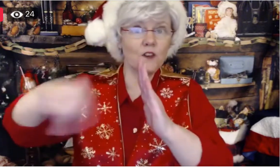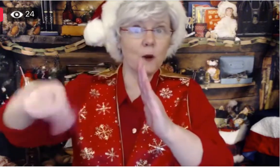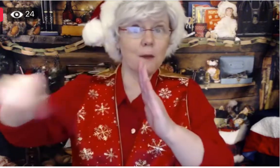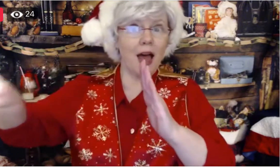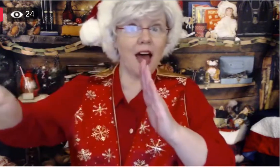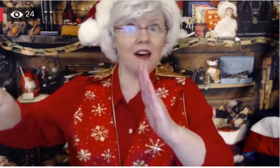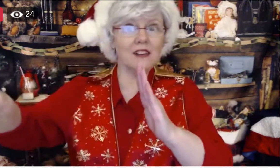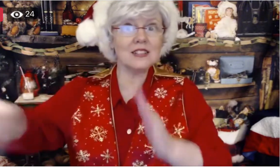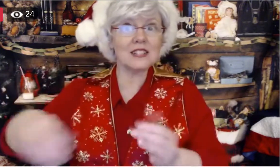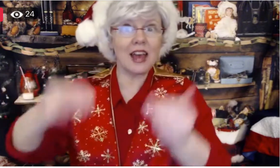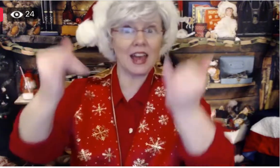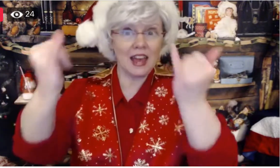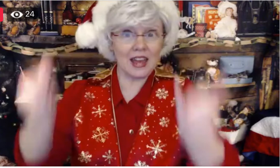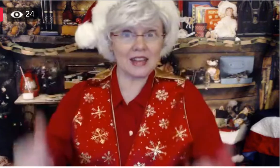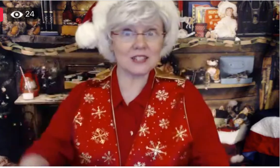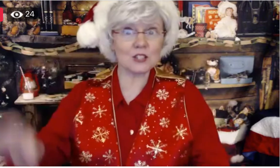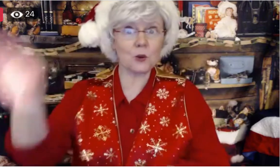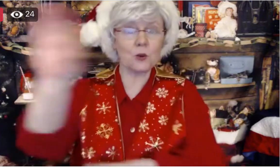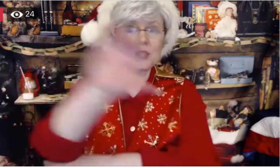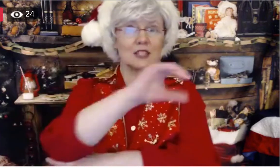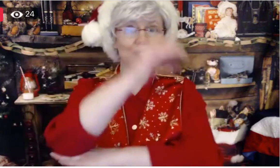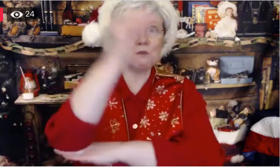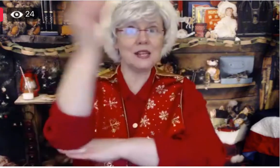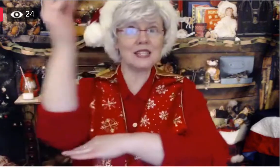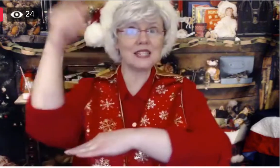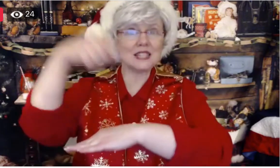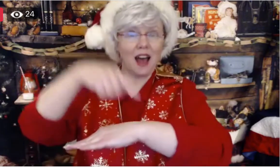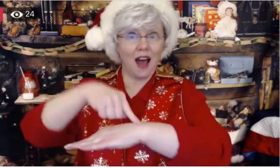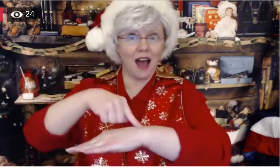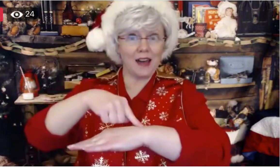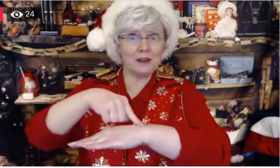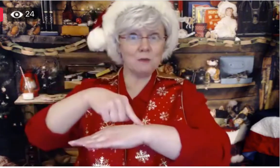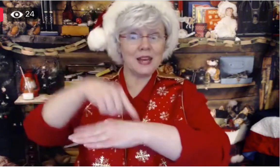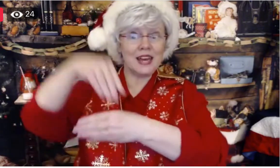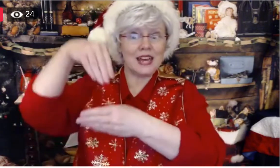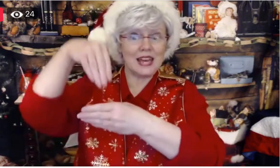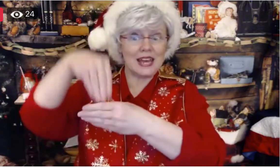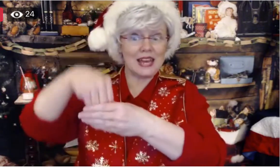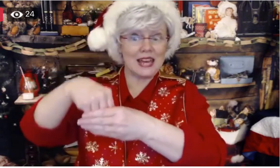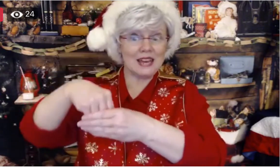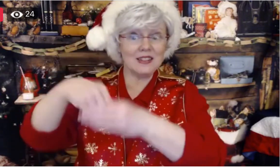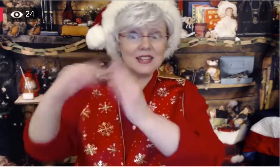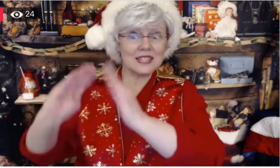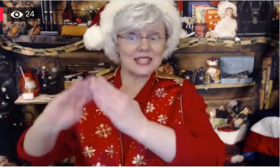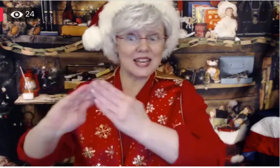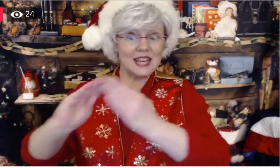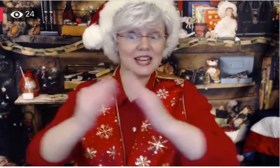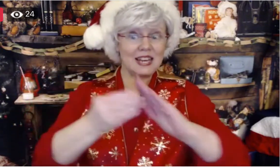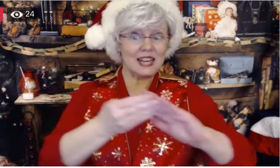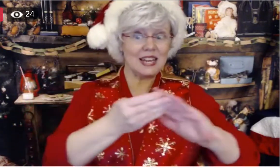silver bells, it's Christmas time in the